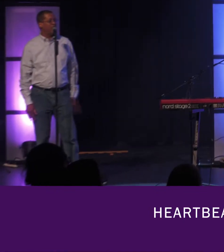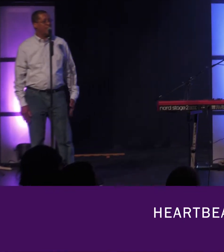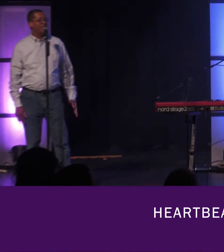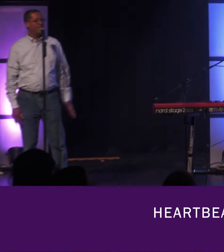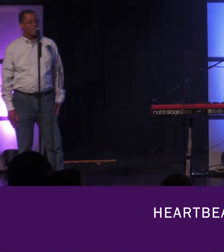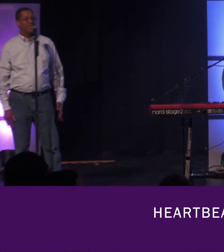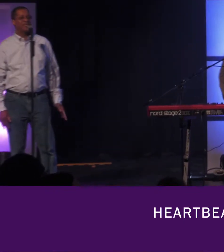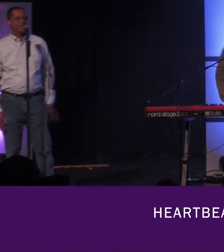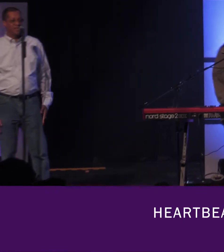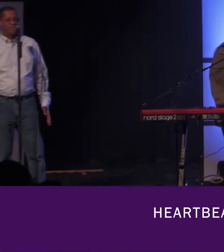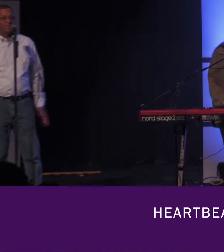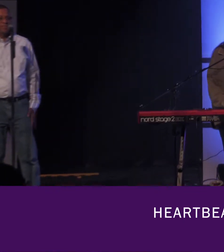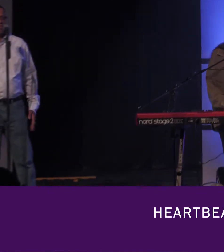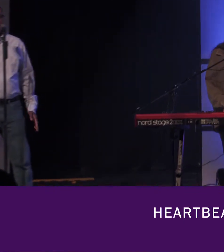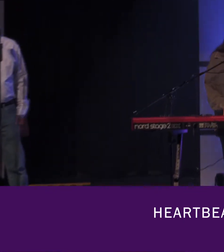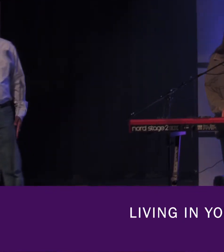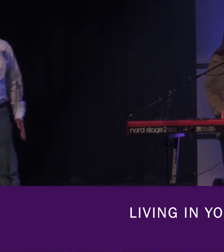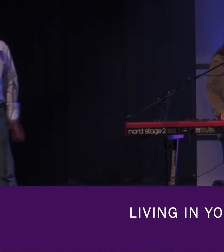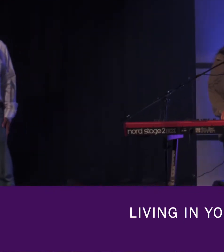heartbeat racing,